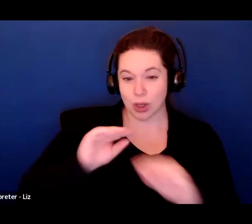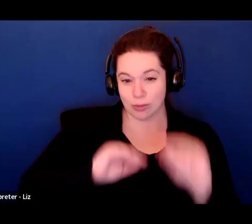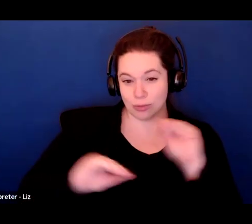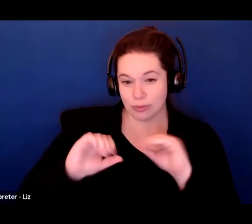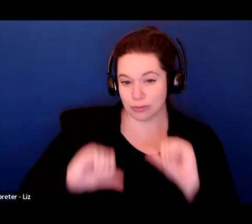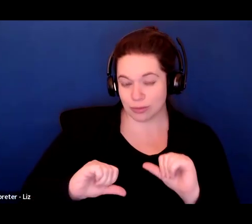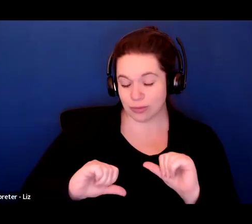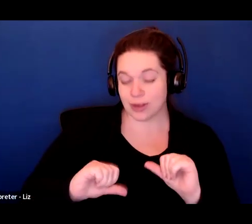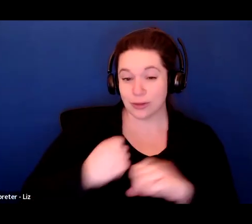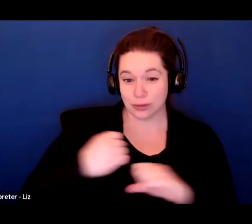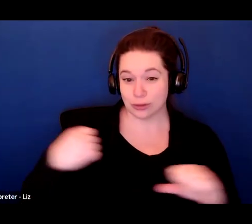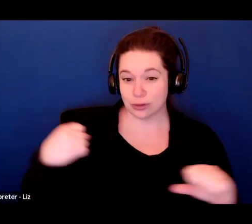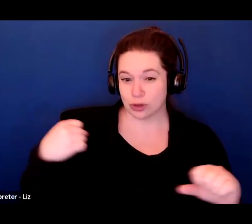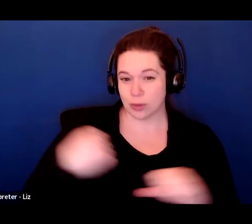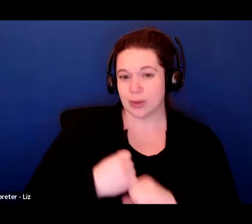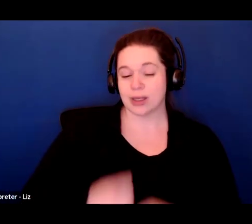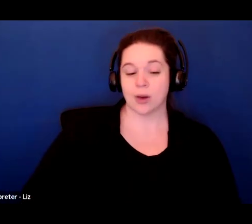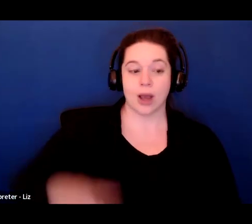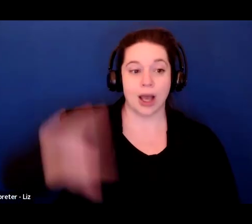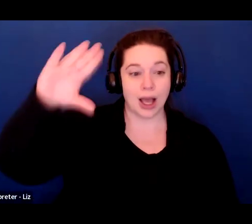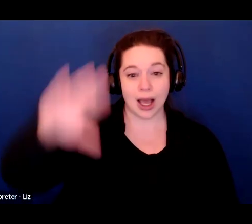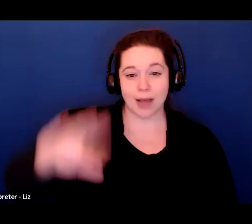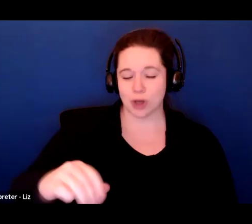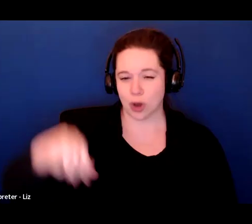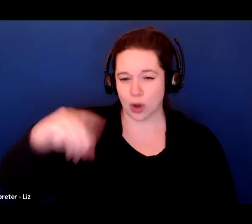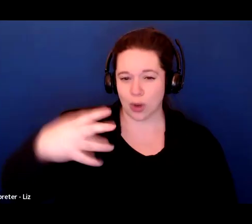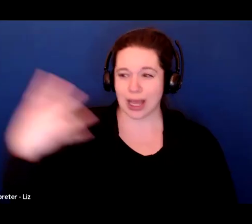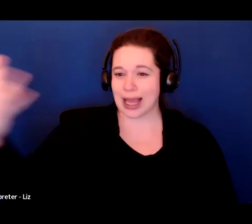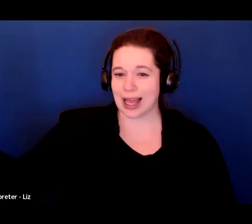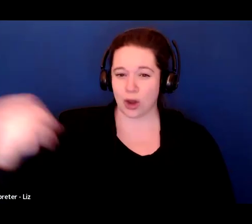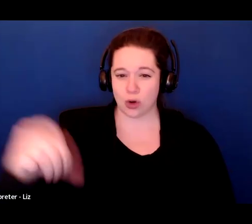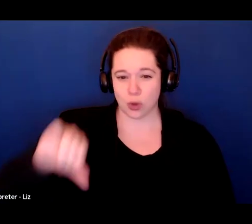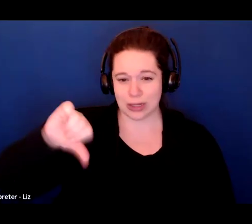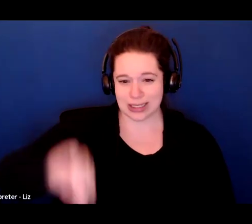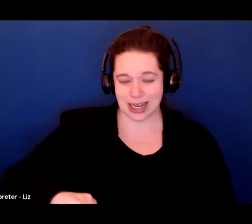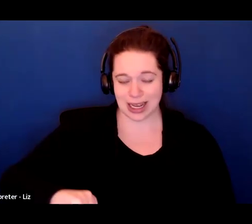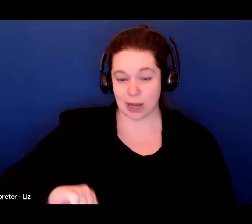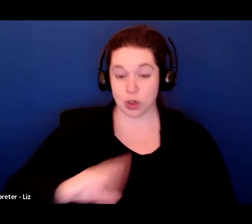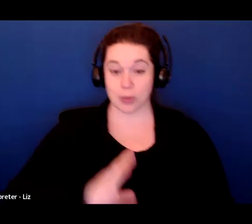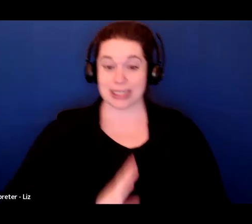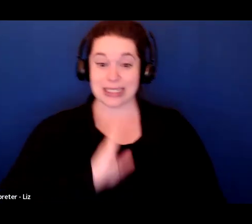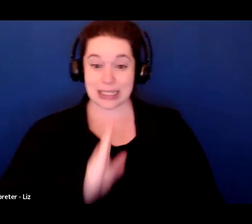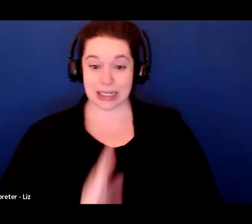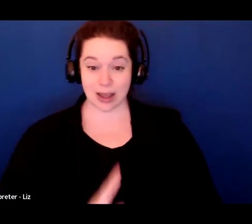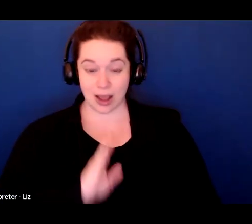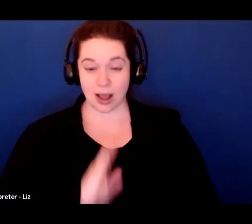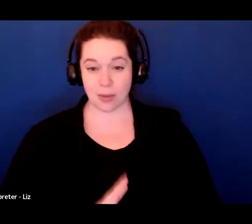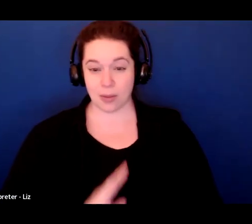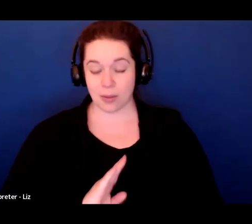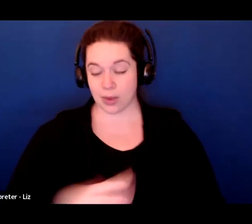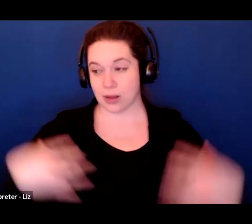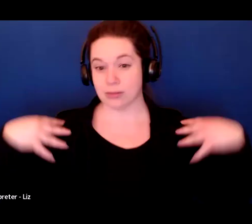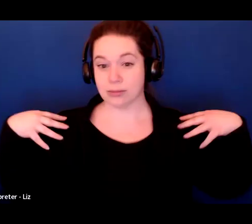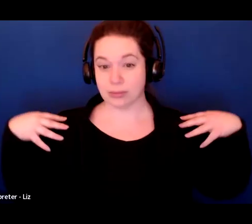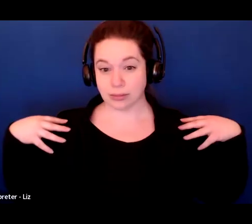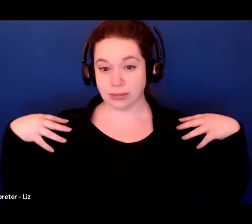stretching exercises, people go up, they go out, they go down, but you need to be sitting up to be able to, roll